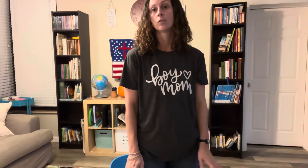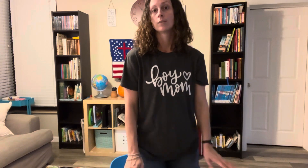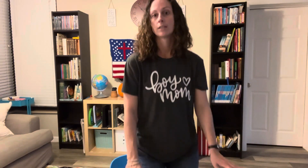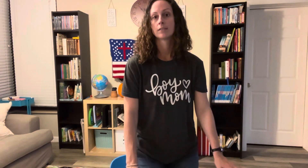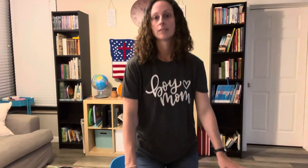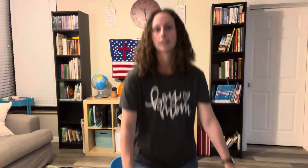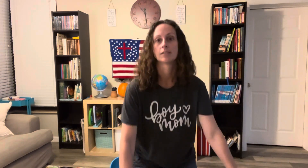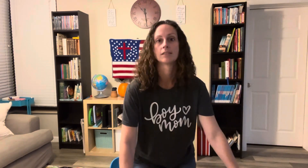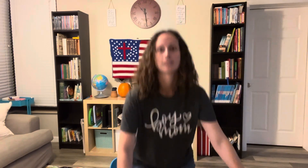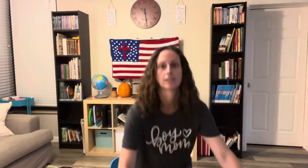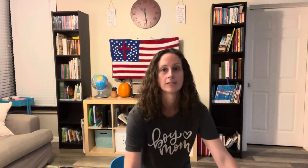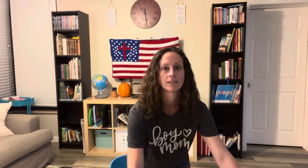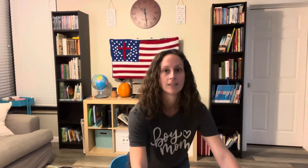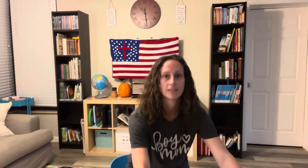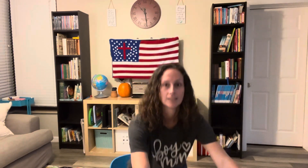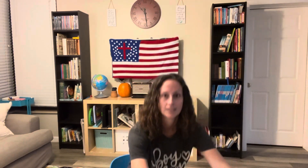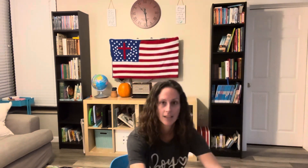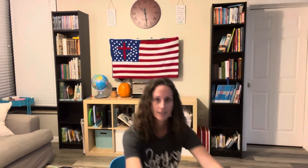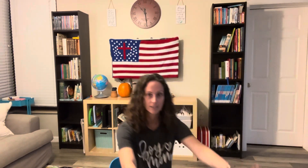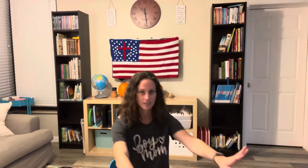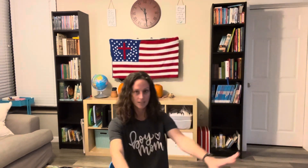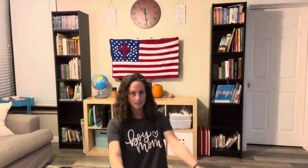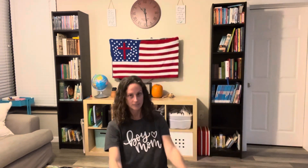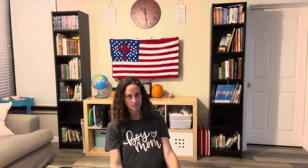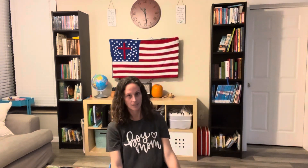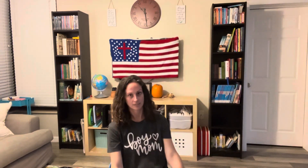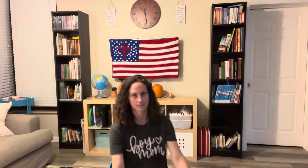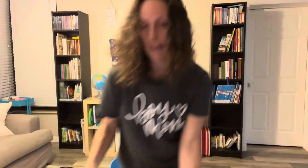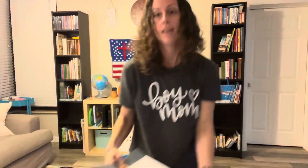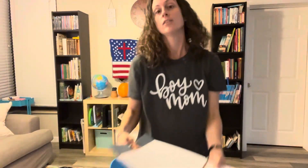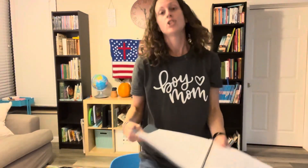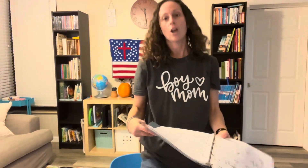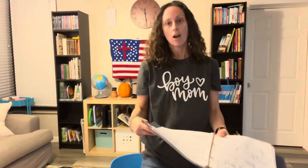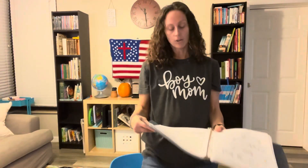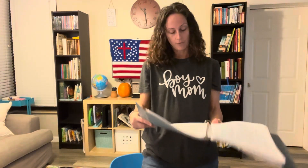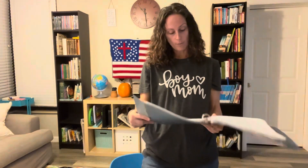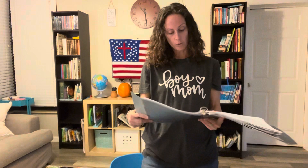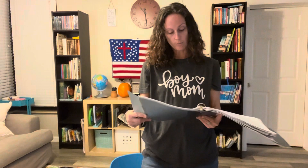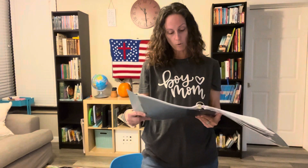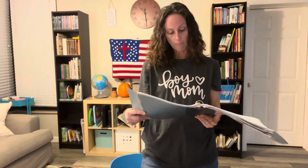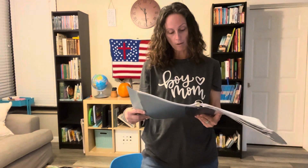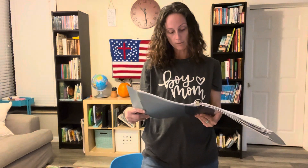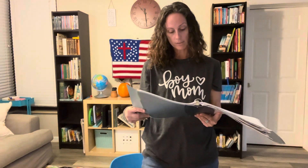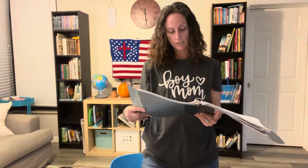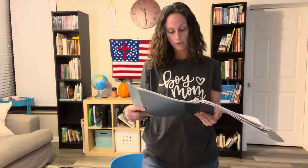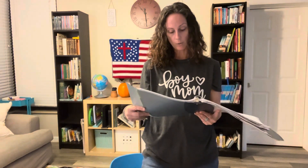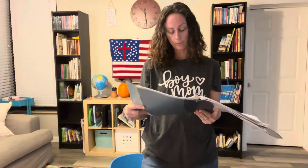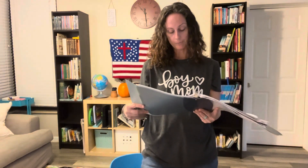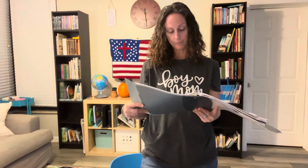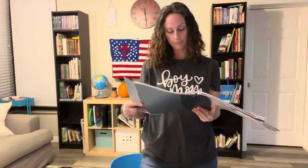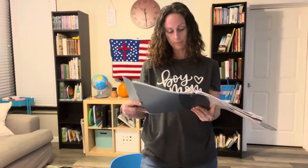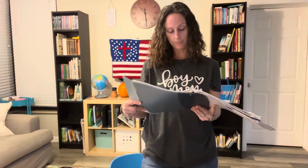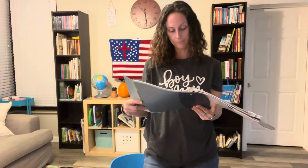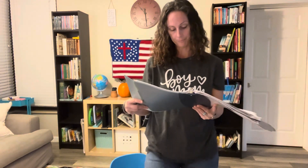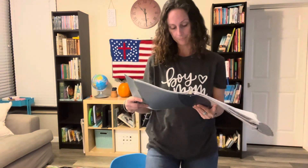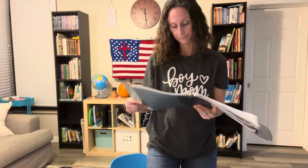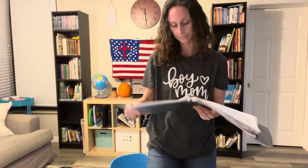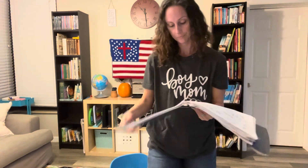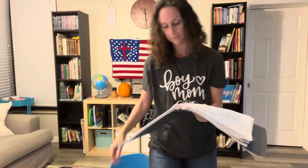sit, sits, sat, sitting, sat. And geography, we're doing more mountains. So,